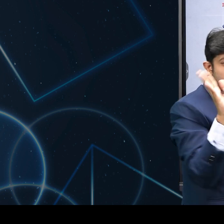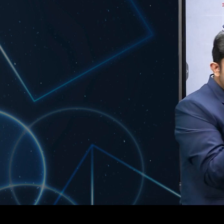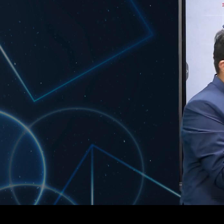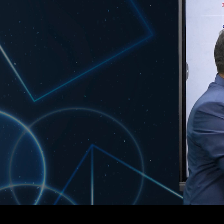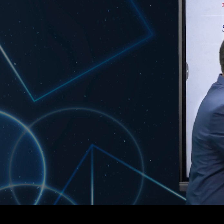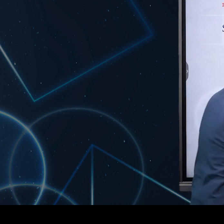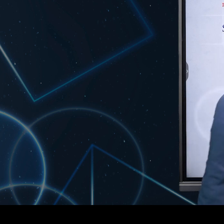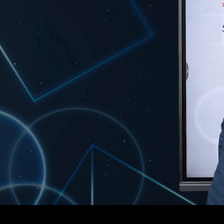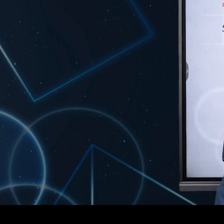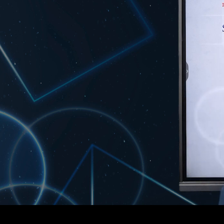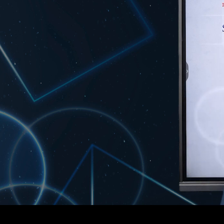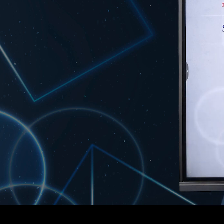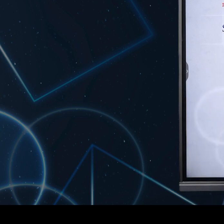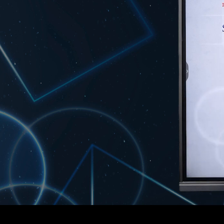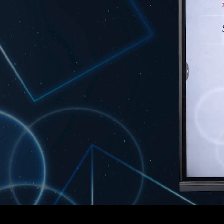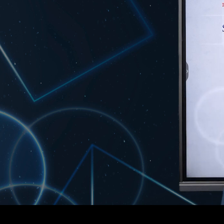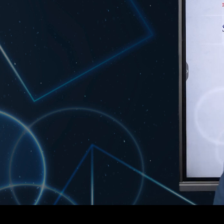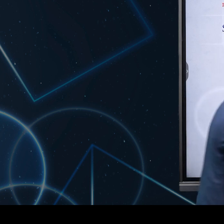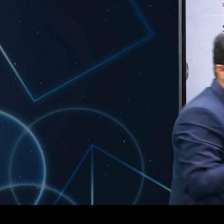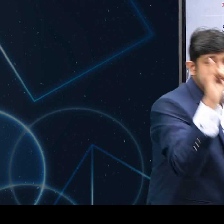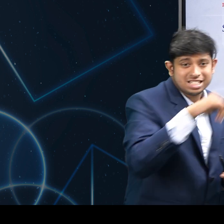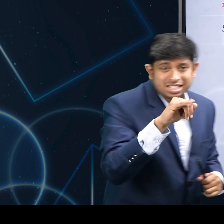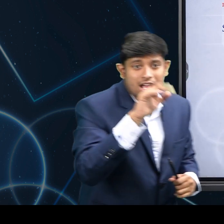68,992 centimeter square.